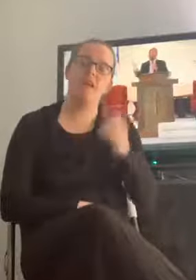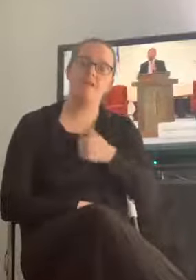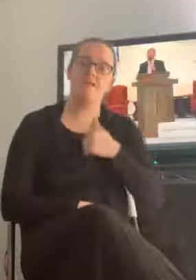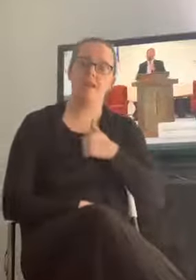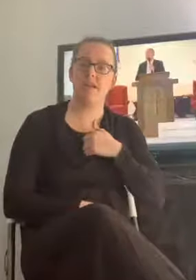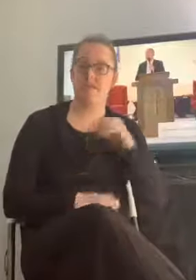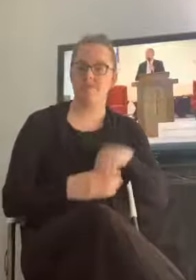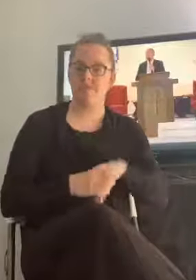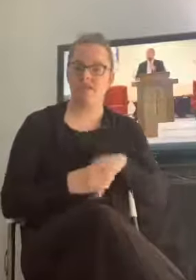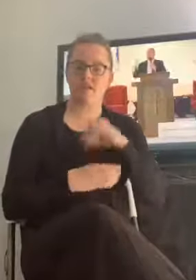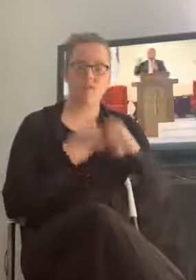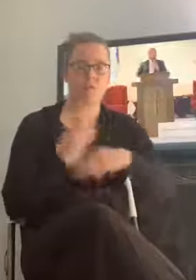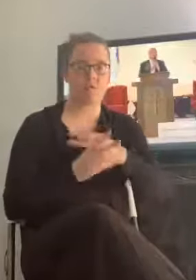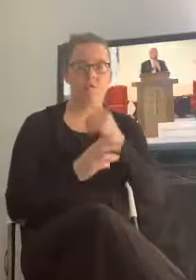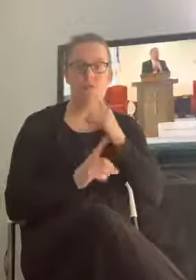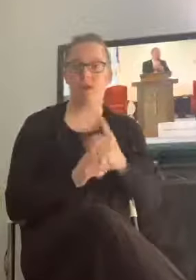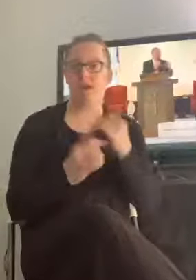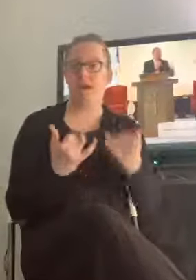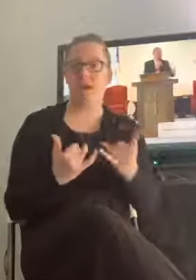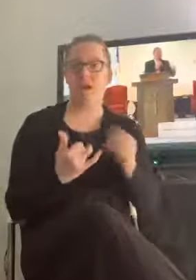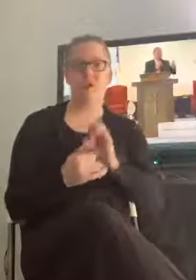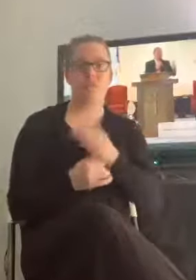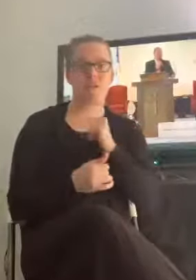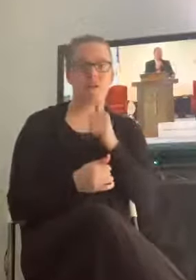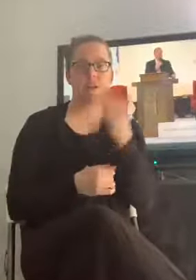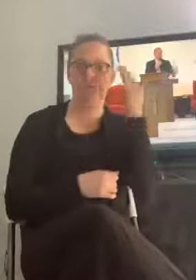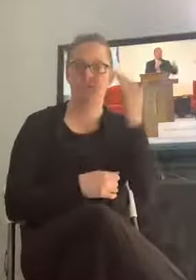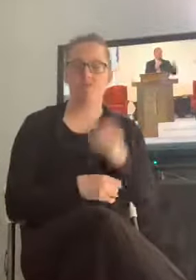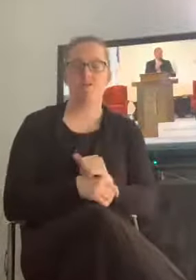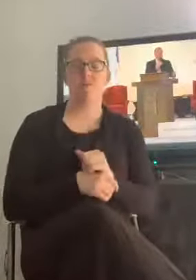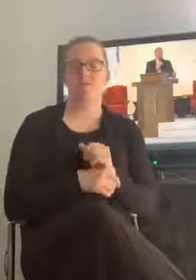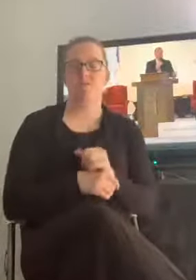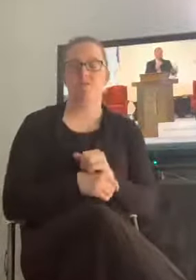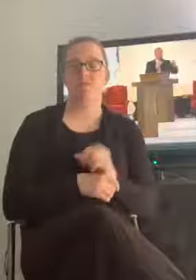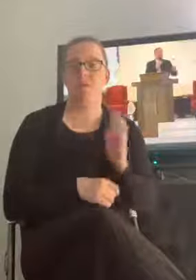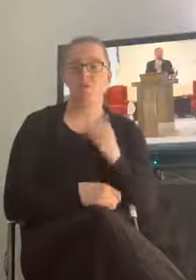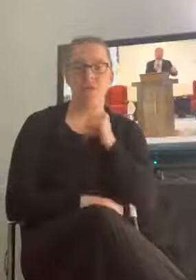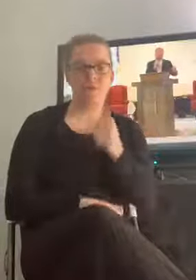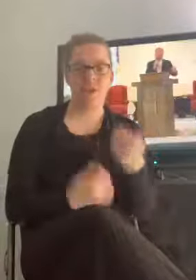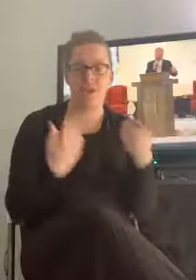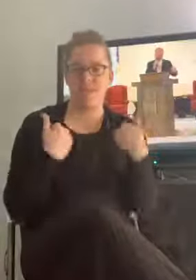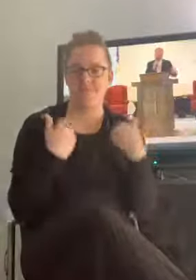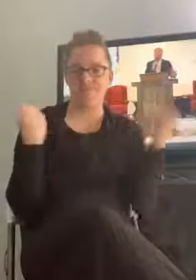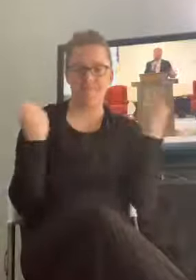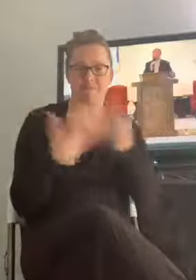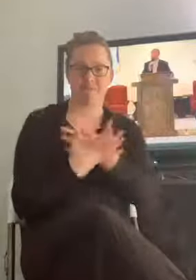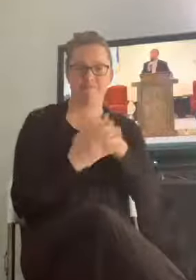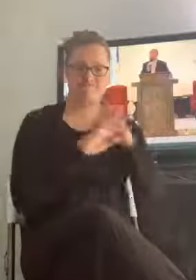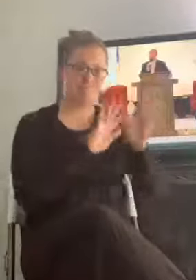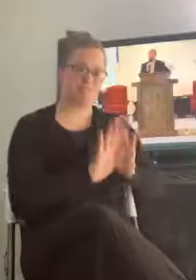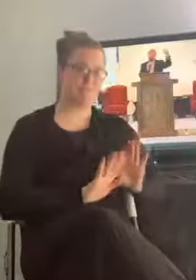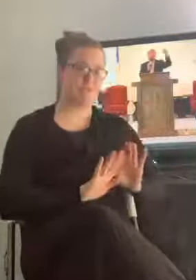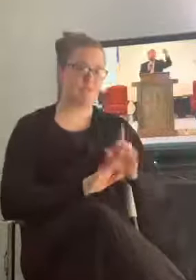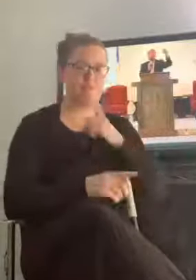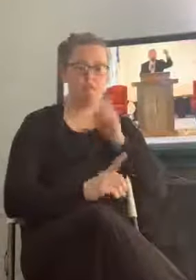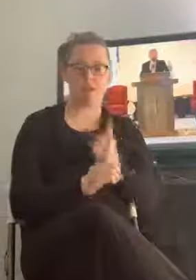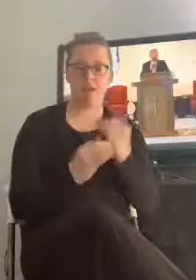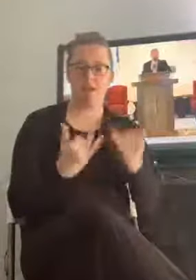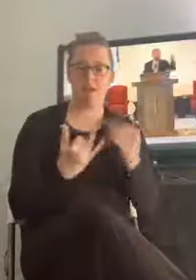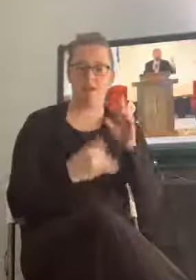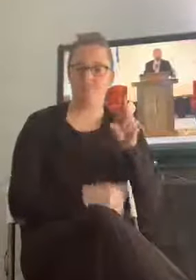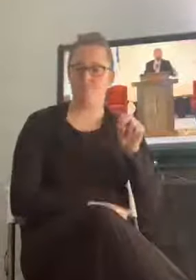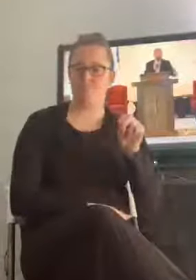would all change if we could. But we do not have to be paralyzed by fear in the situation that we find ourselves in. We